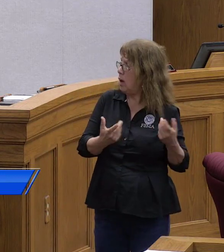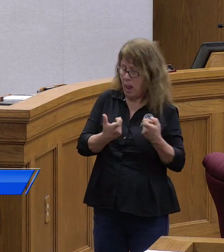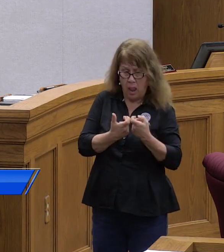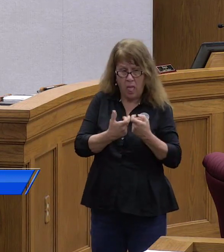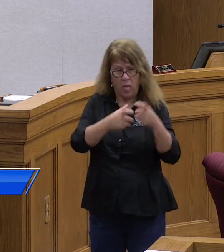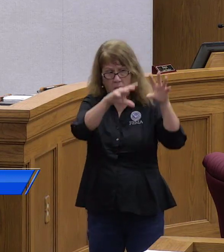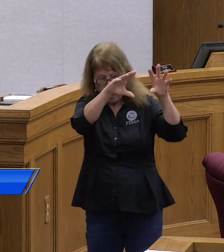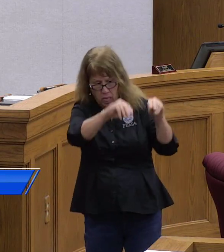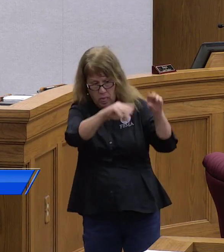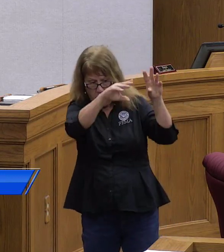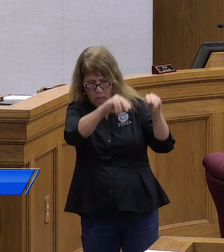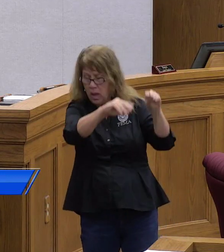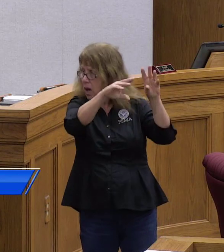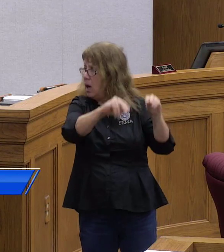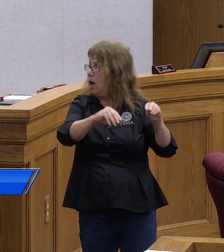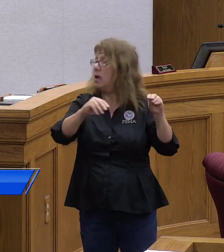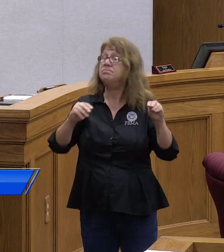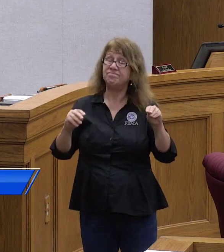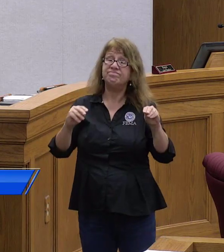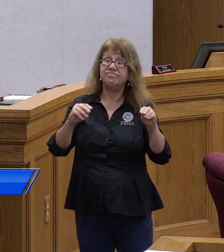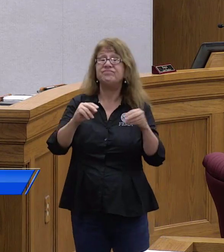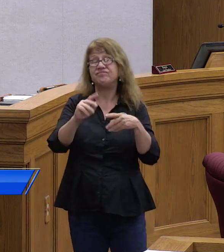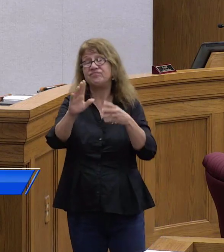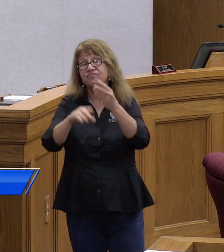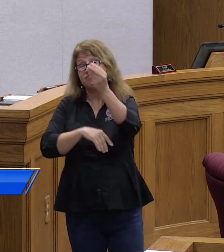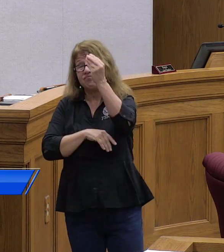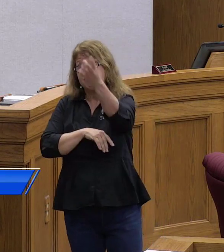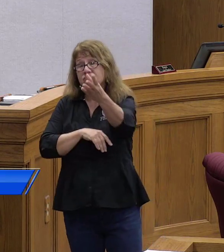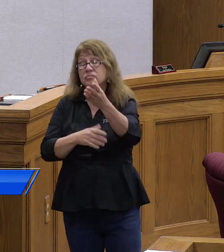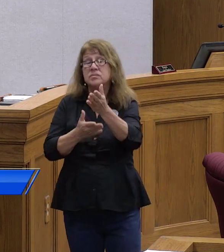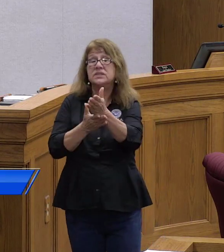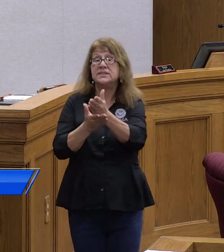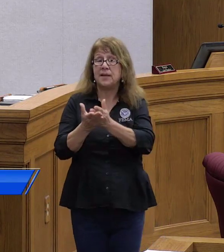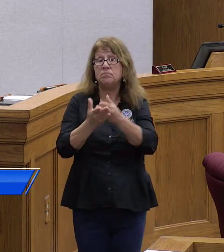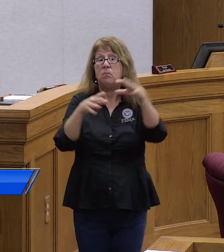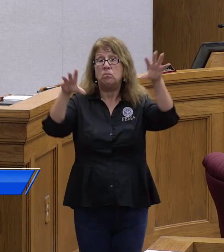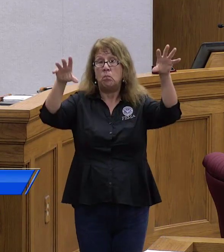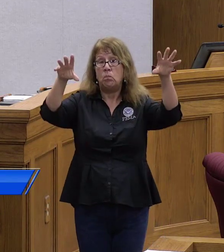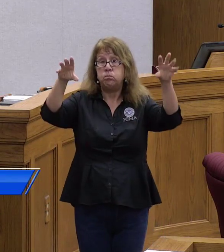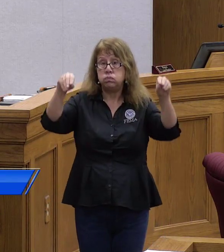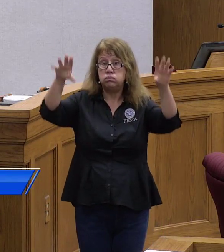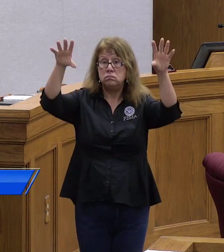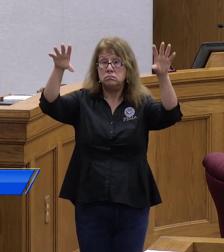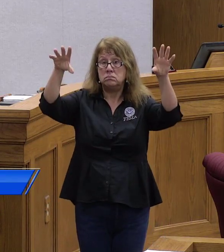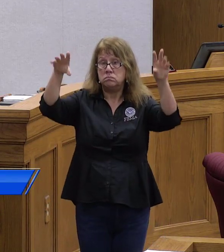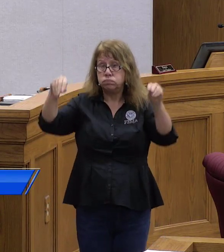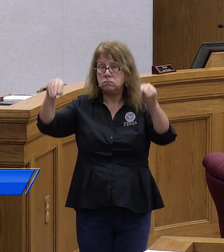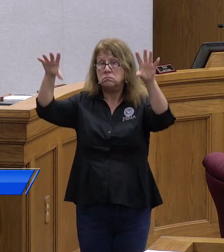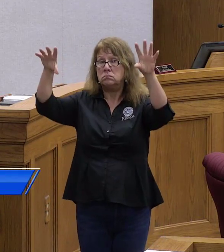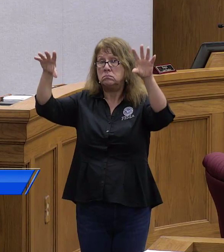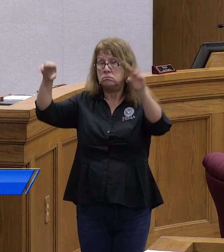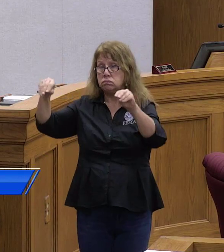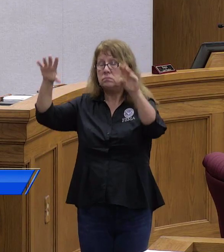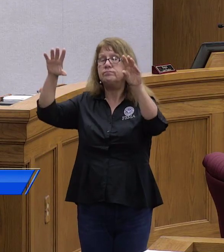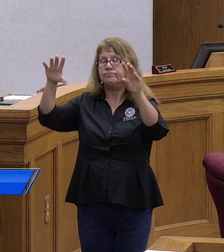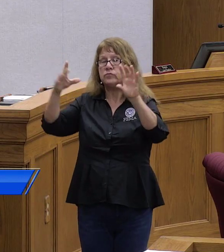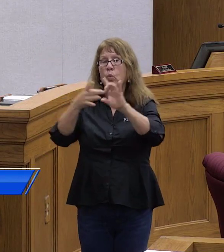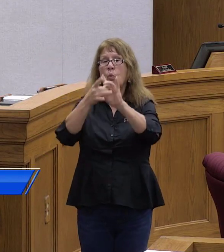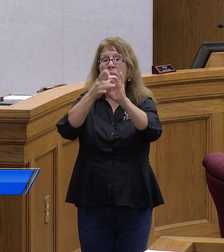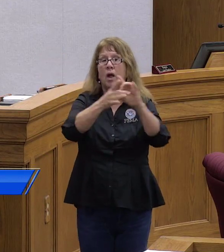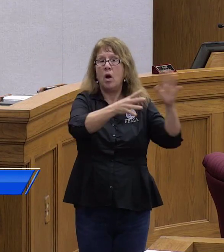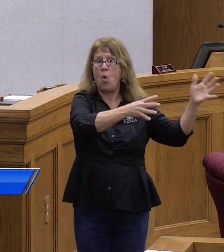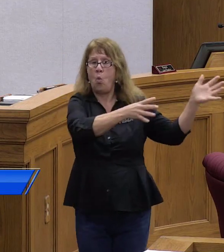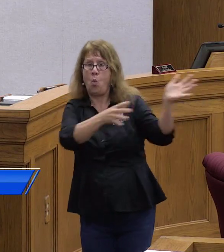that? Sure. We have had some power outages as a result of the gusting winds. If